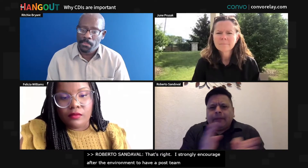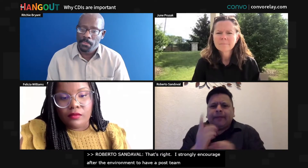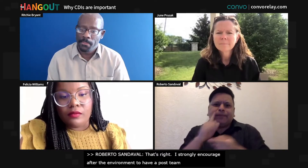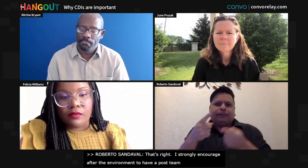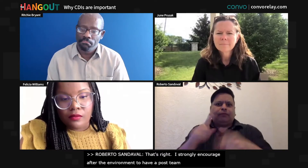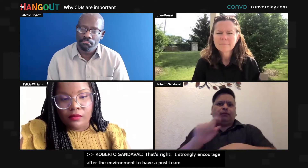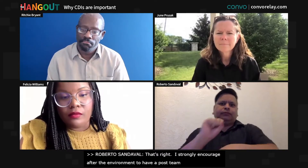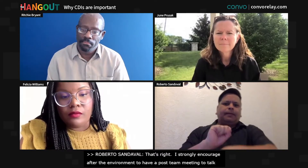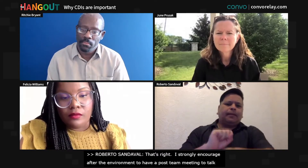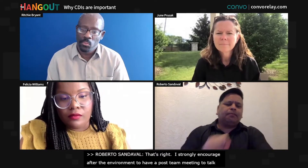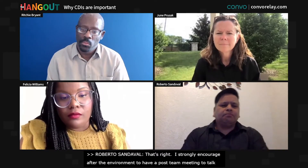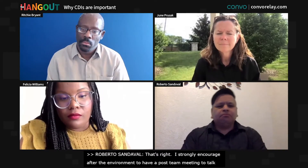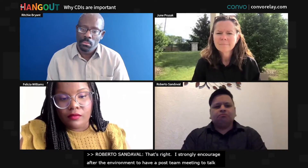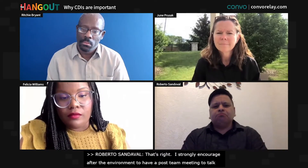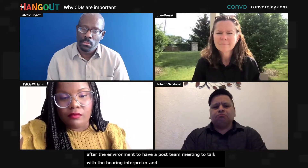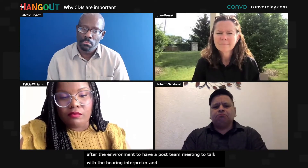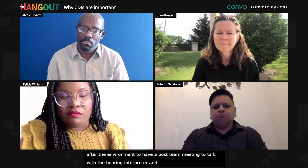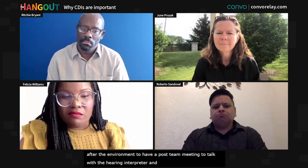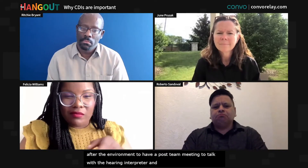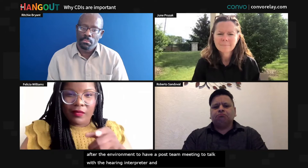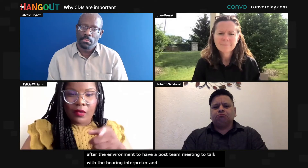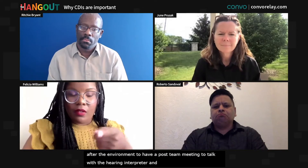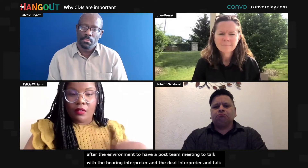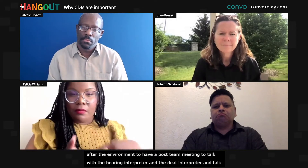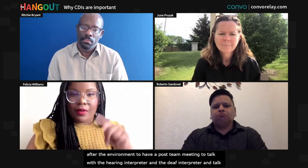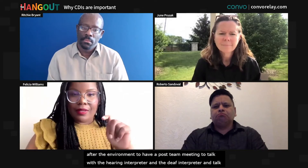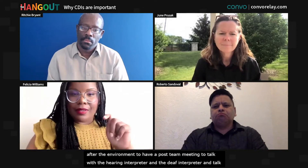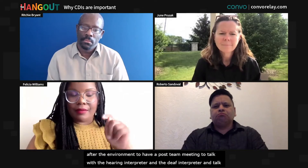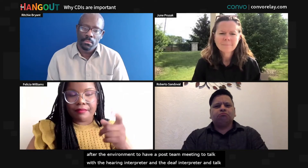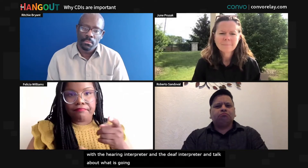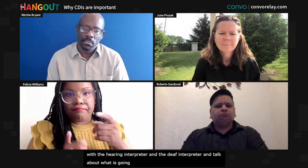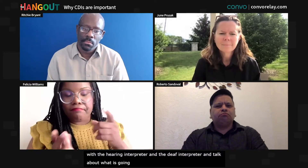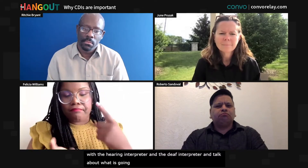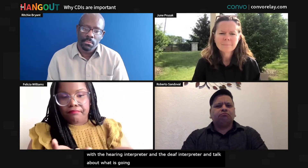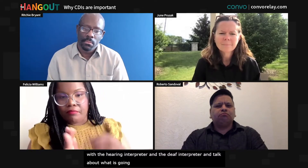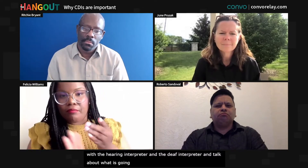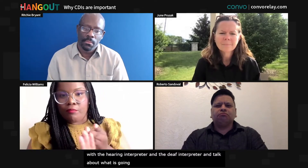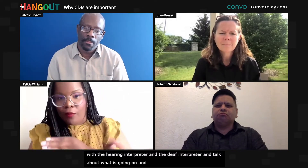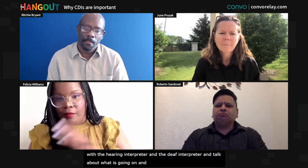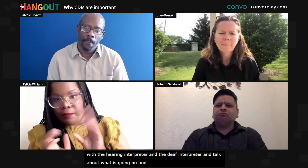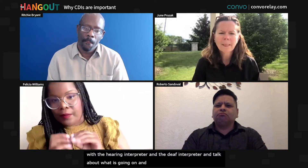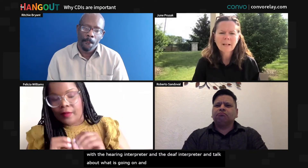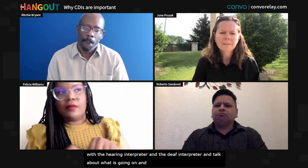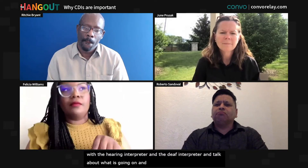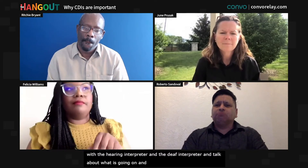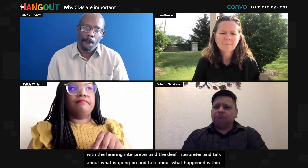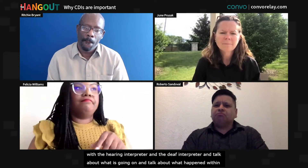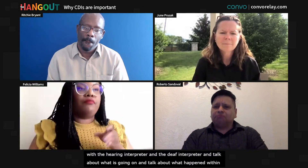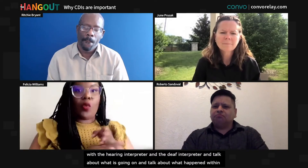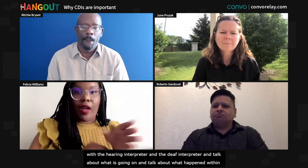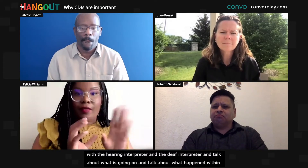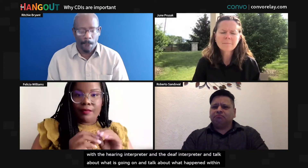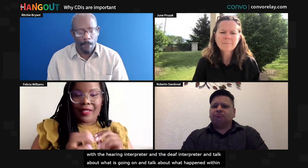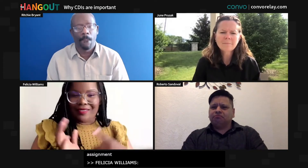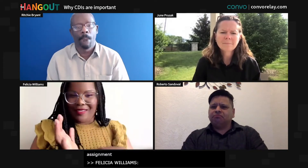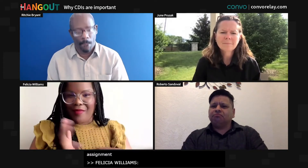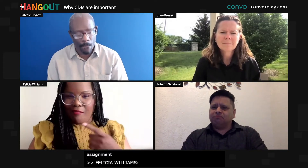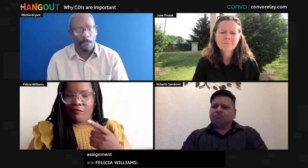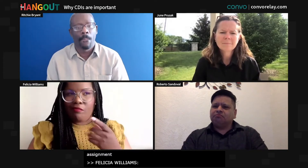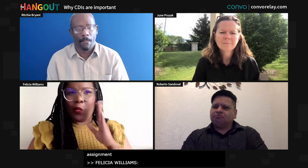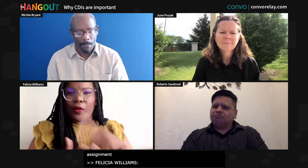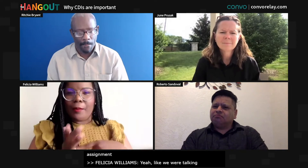deaf interpreter and to talk about what's going on and talk about what happened within the assignment. Felicia here. Yeah, like we were talking about,